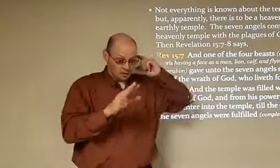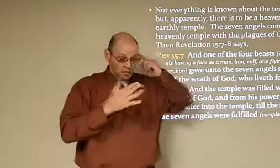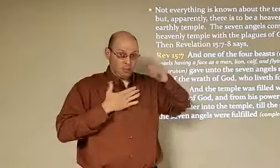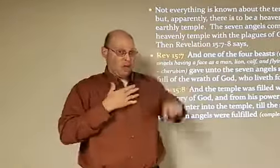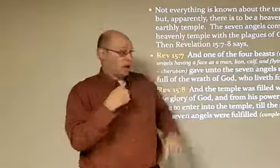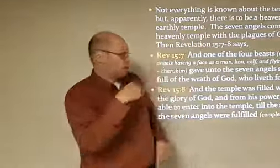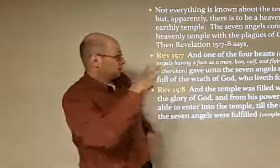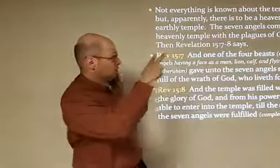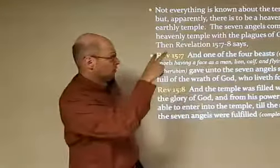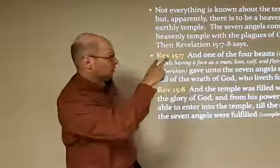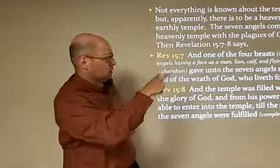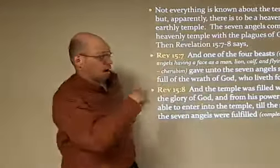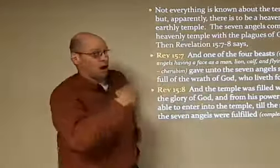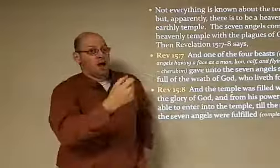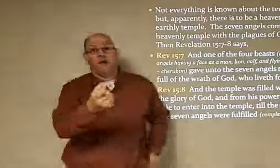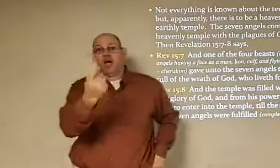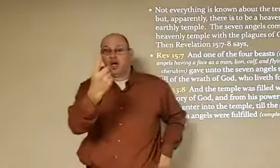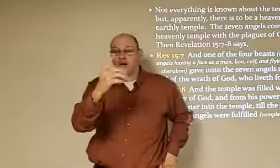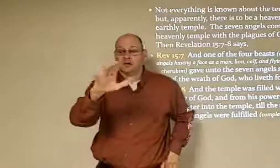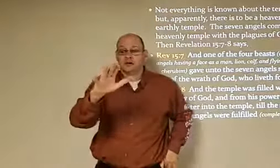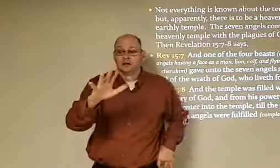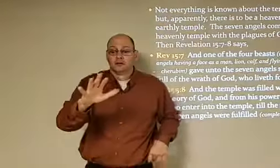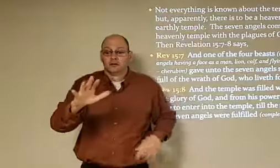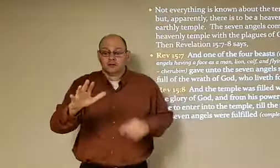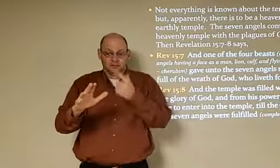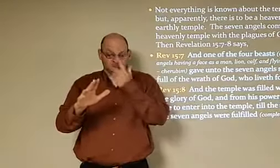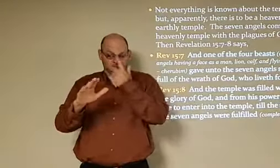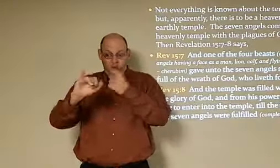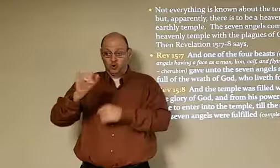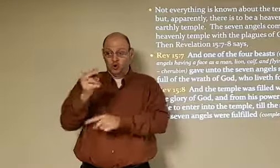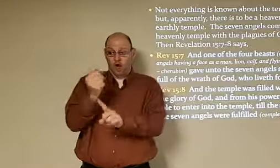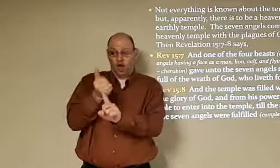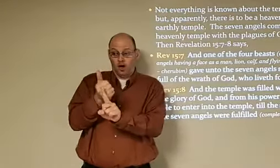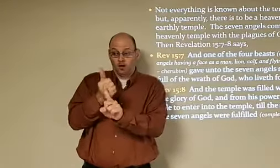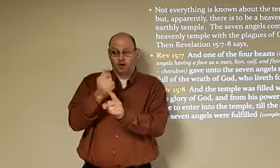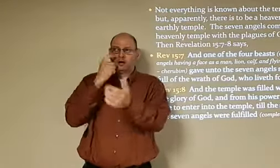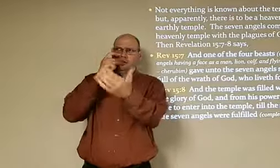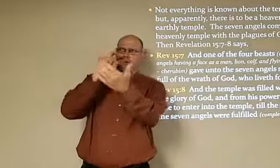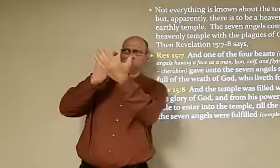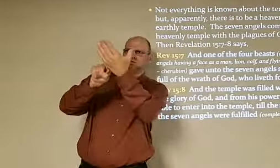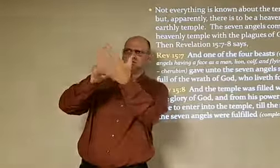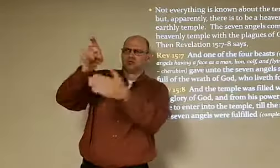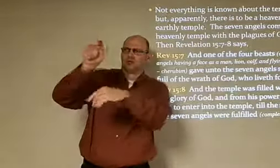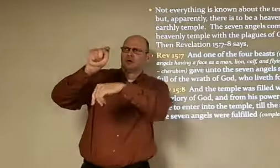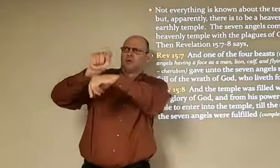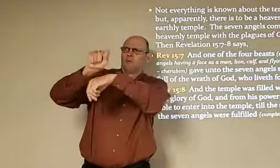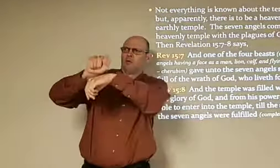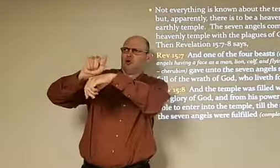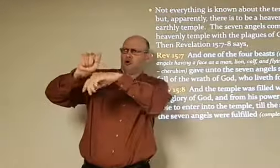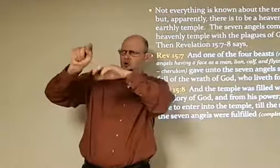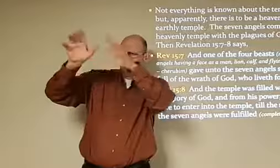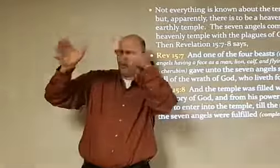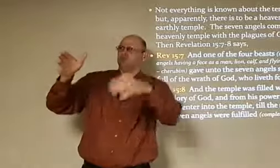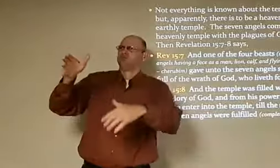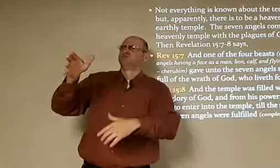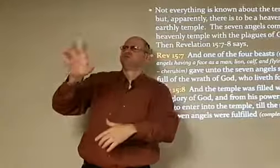So really what this means is, I read this, my understanding is, John, he looked, he saw and